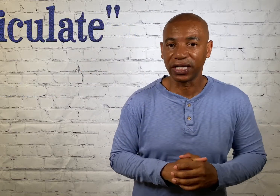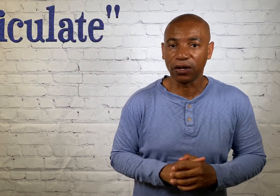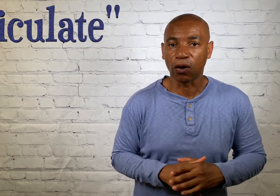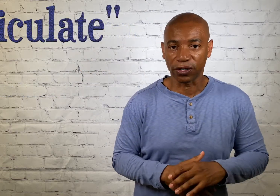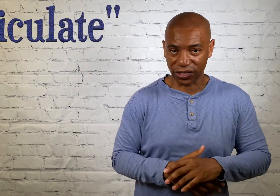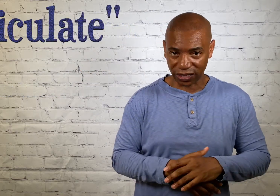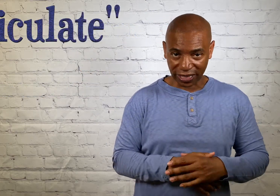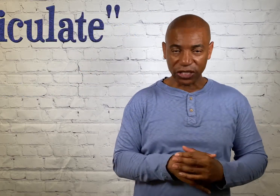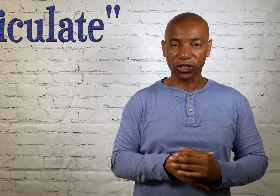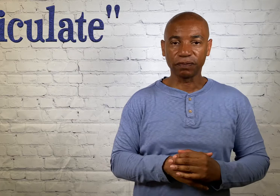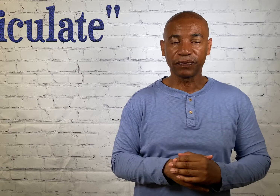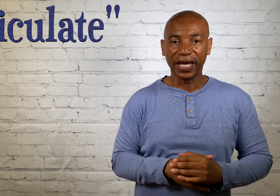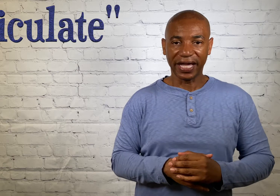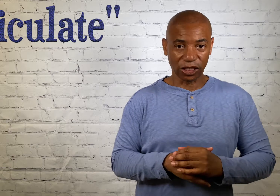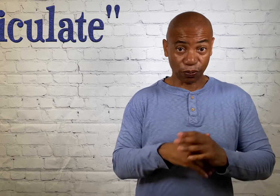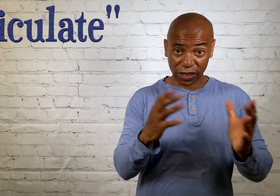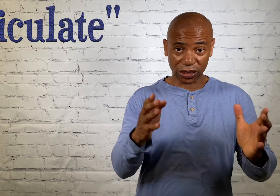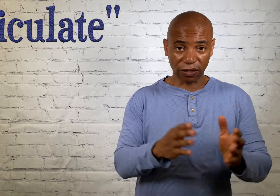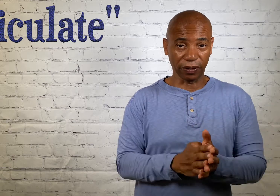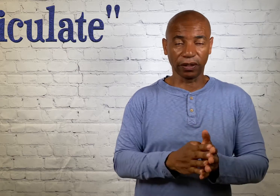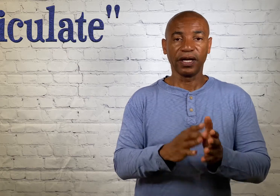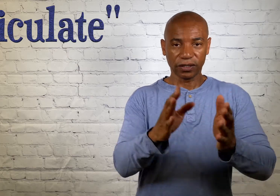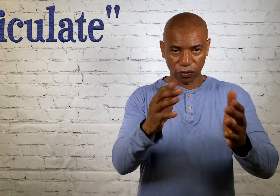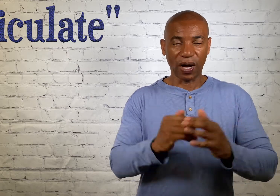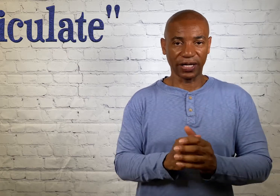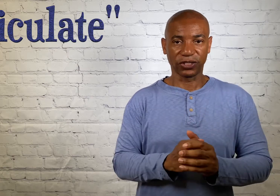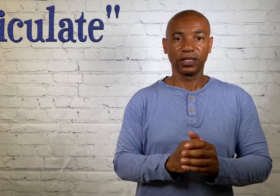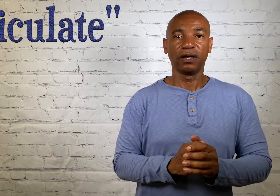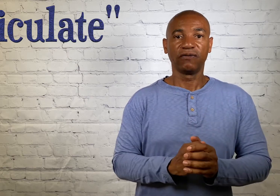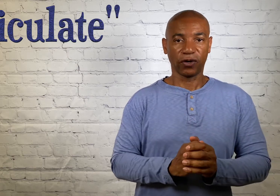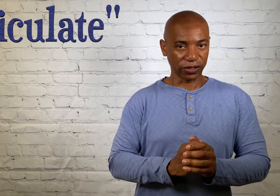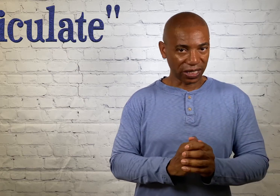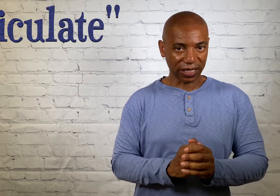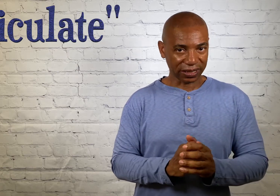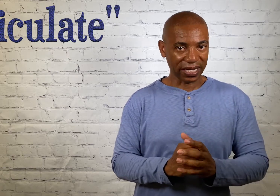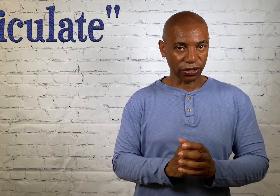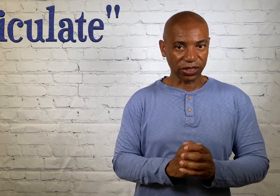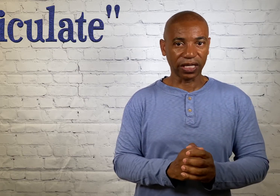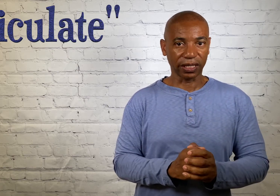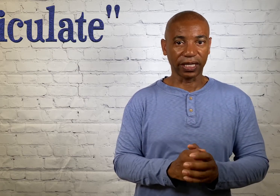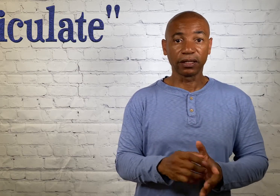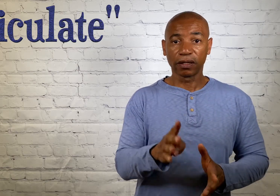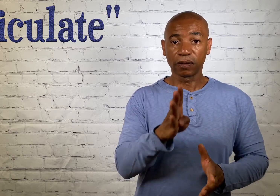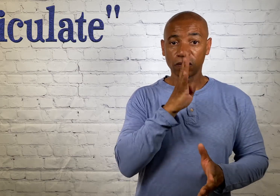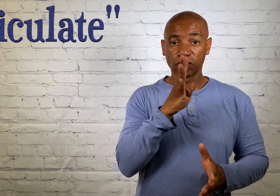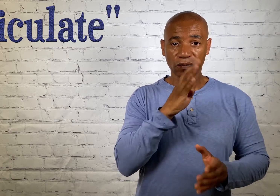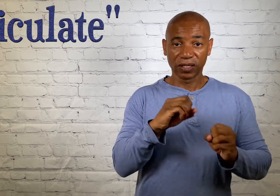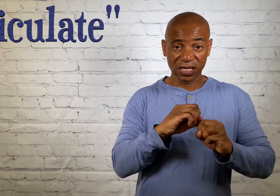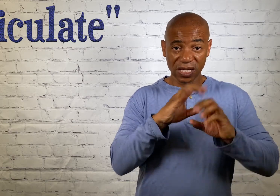or articulation. And it's pretty similar. Watch. For articulate, sign articulate,